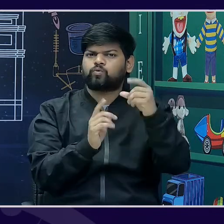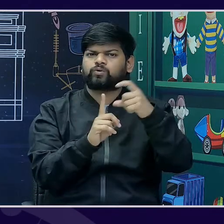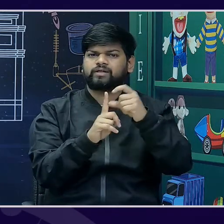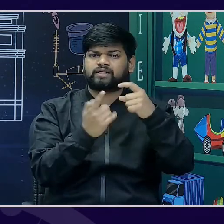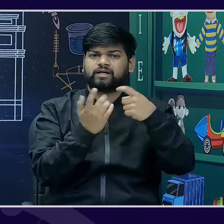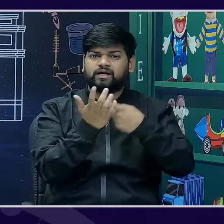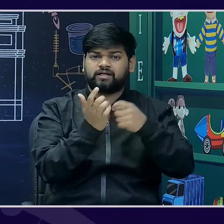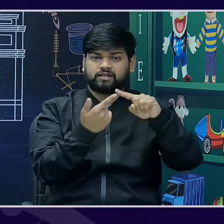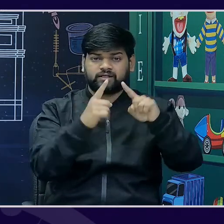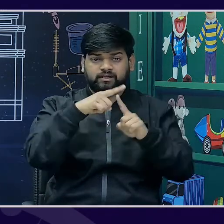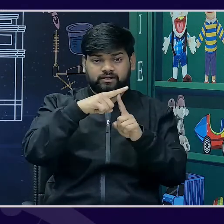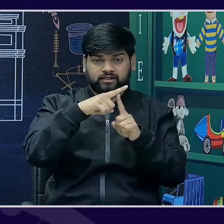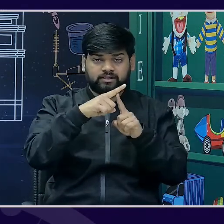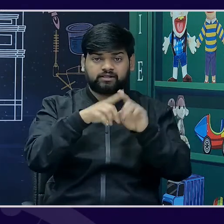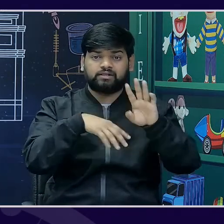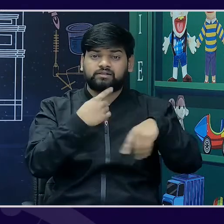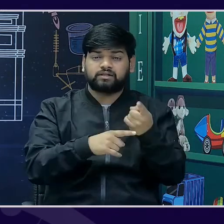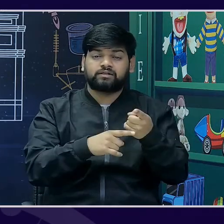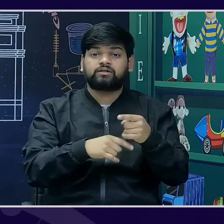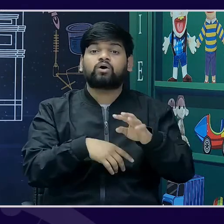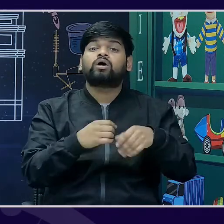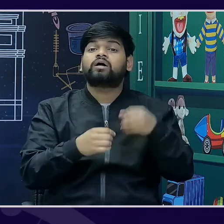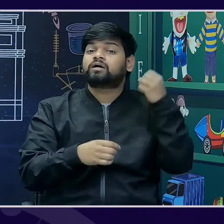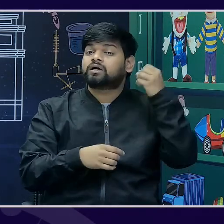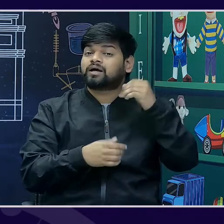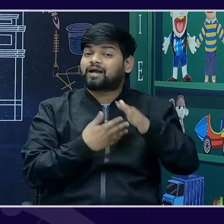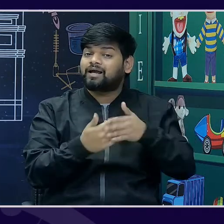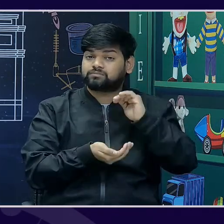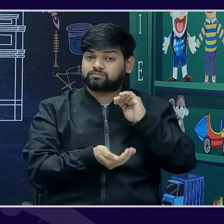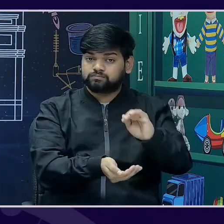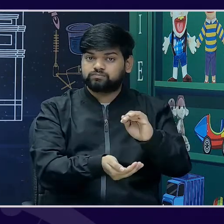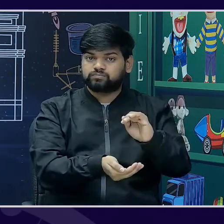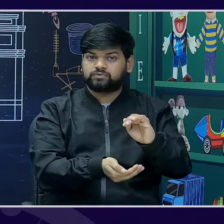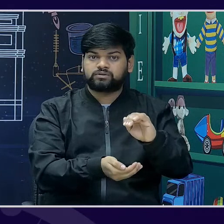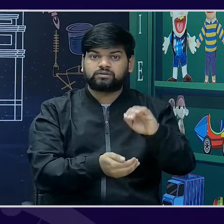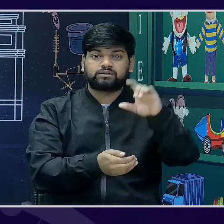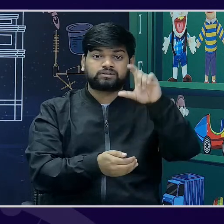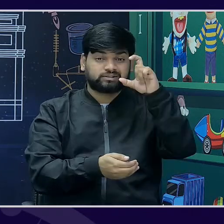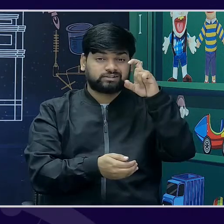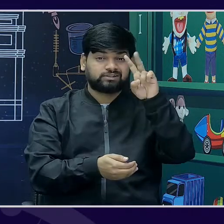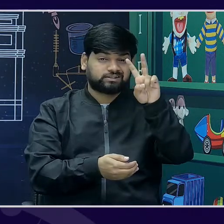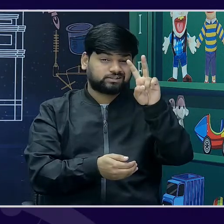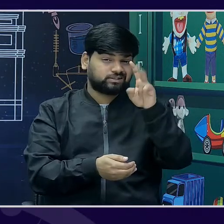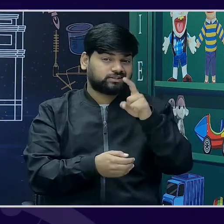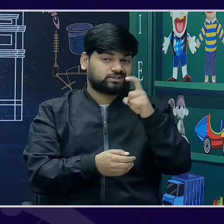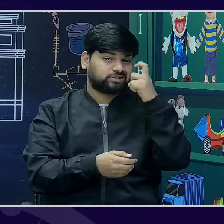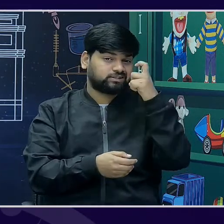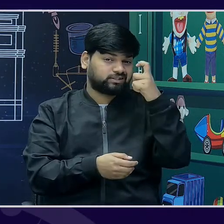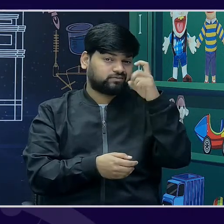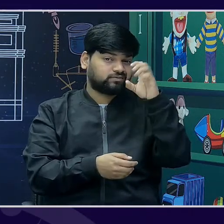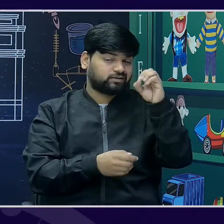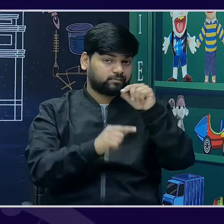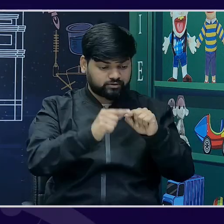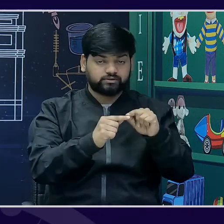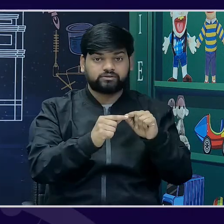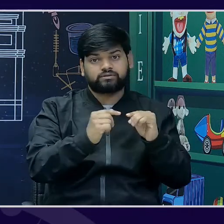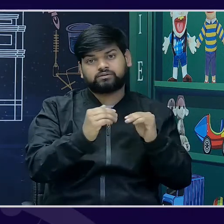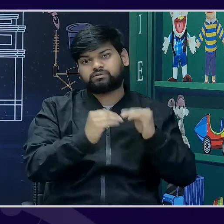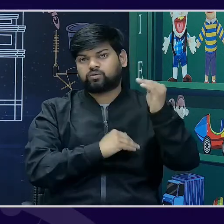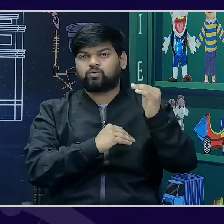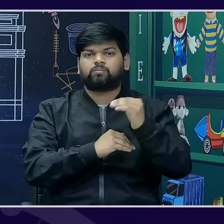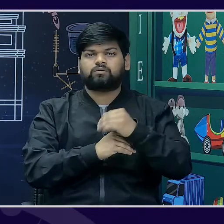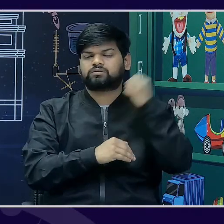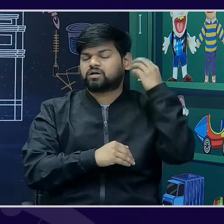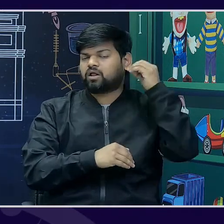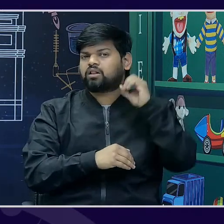than 75%, that is severe and above, then it is unlikely that baby might be able to totally get the